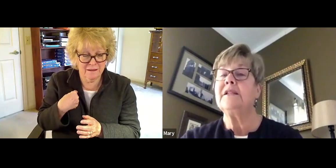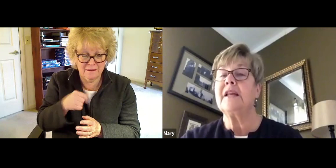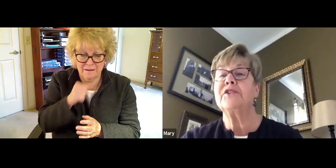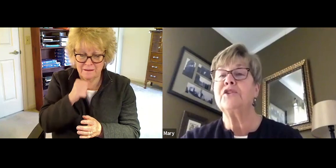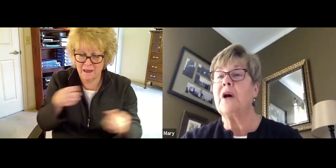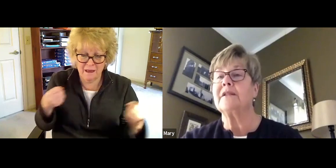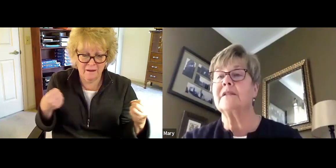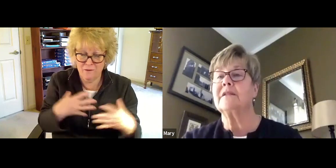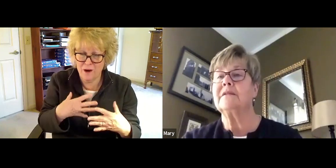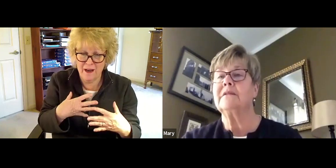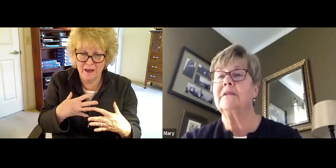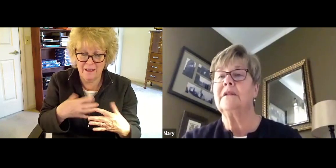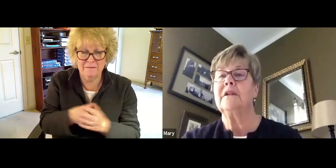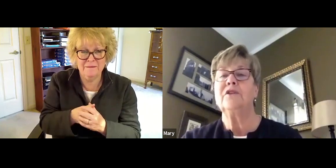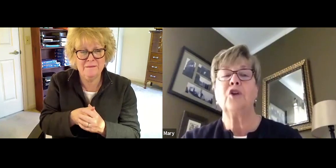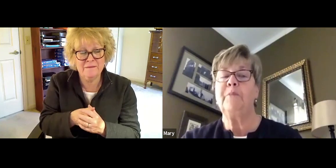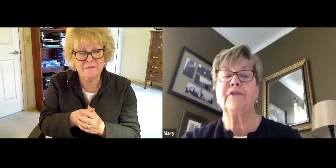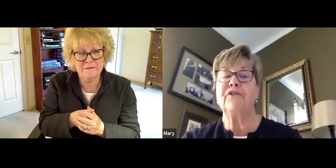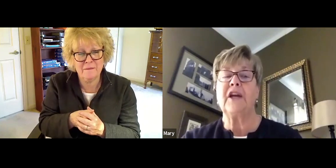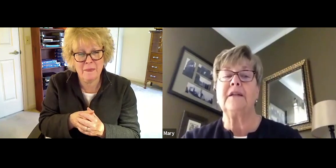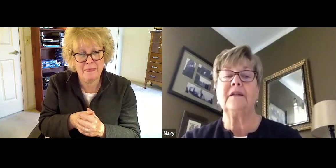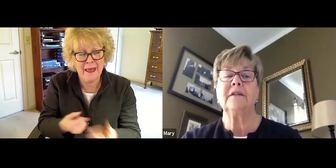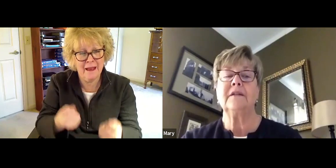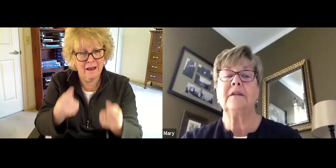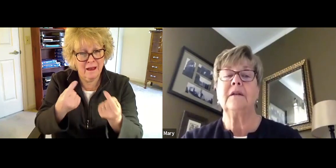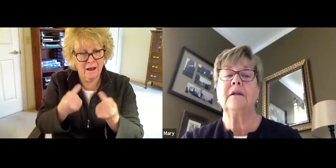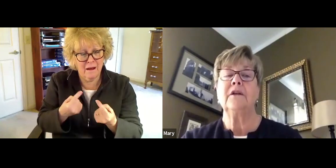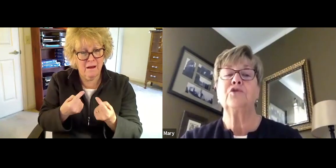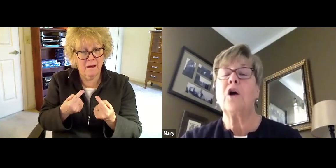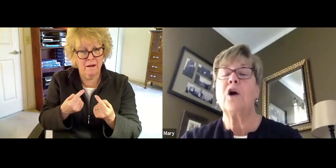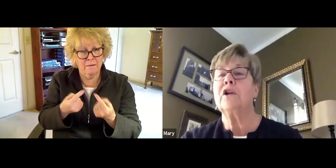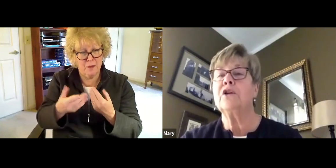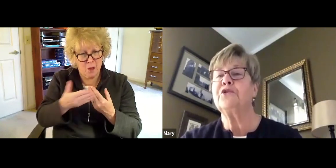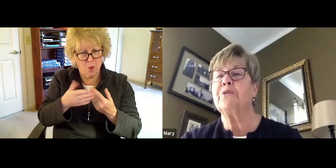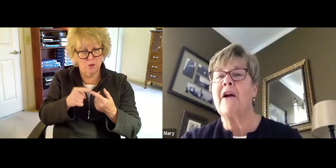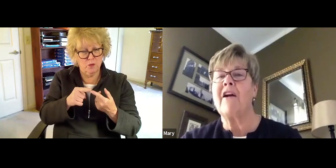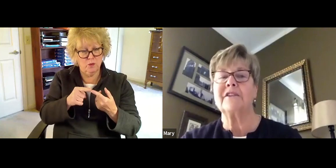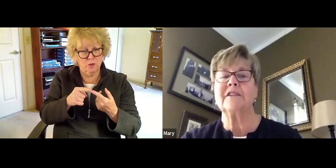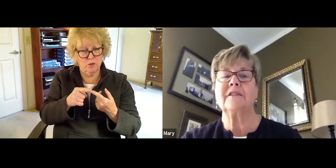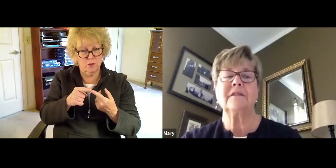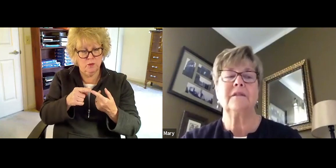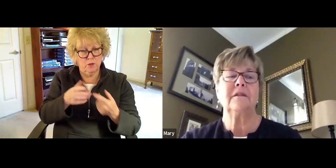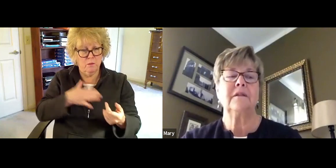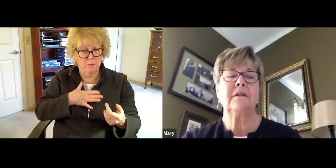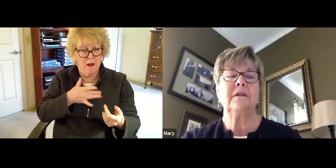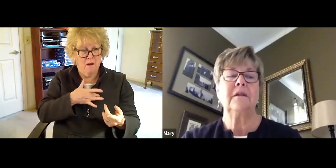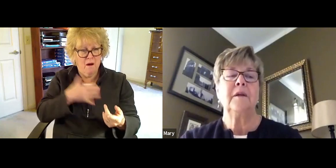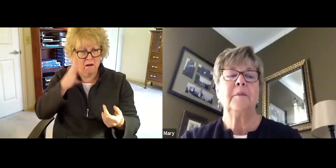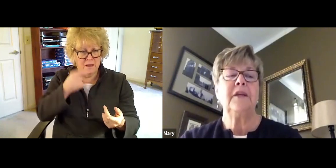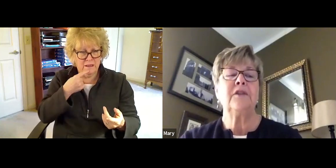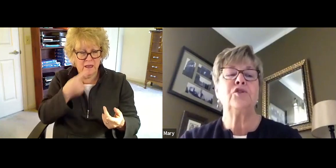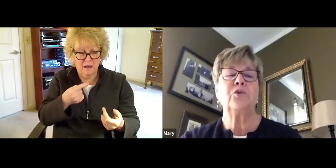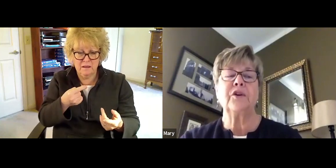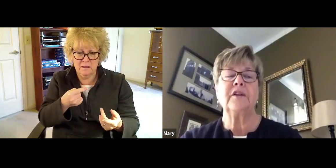he says to us, "Don't be afraid. Draw close to my heart.